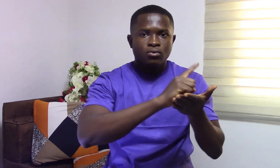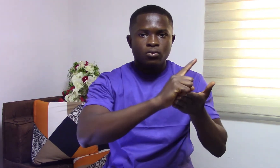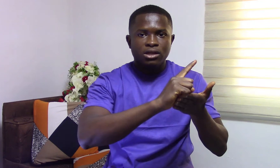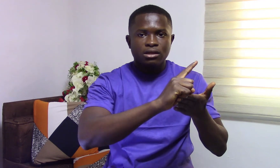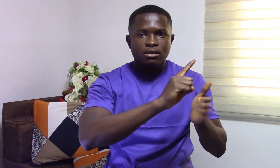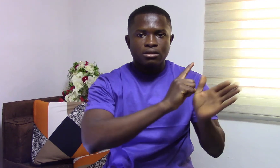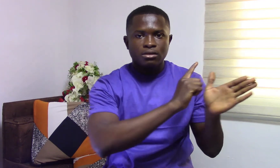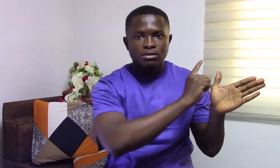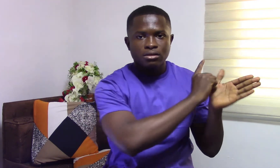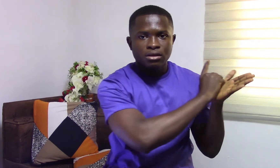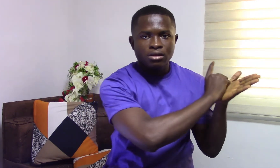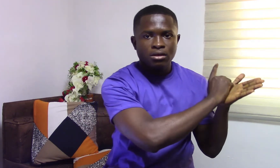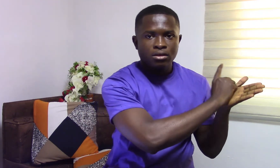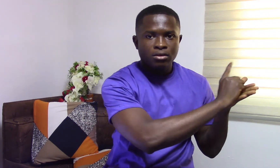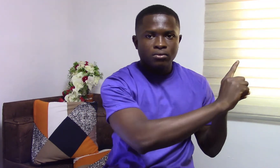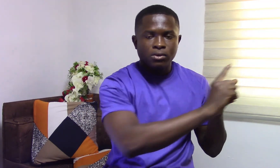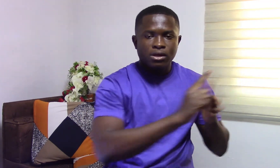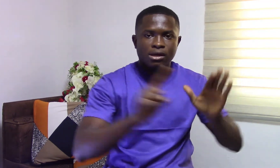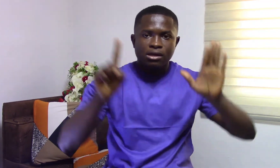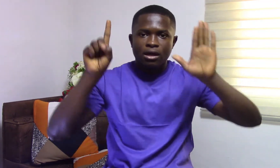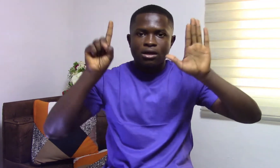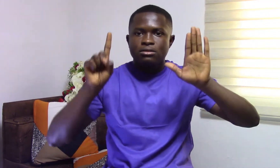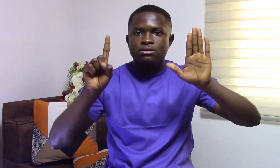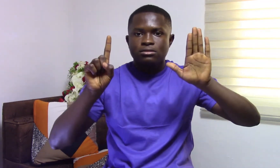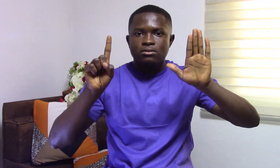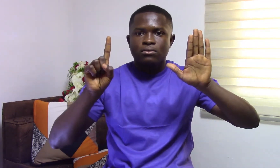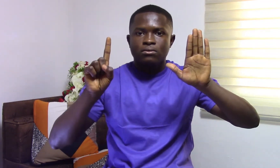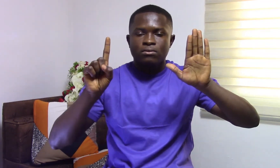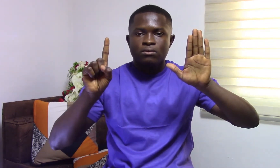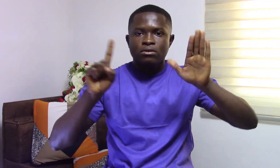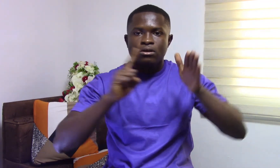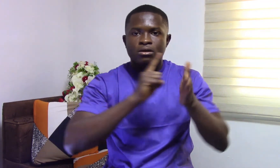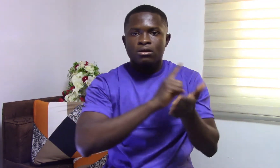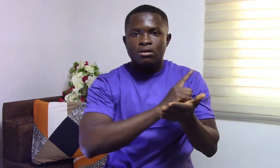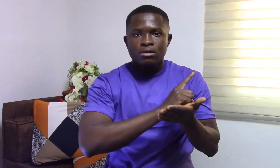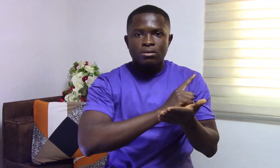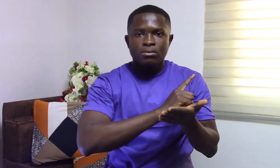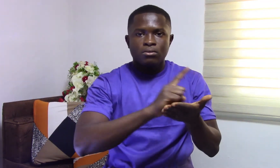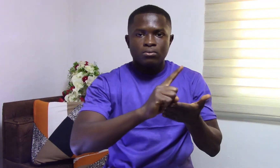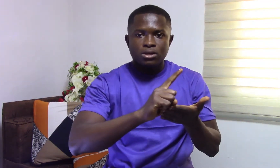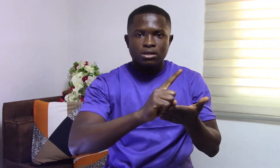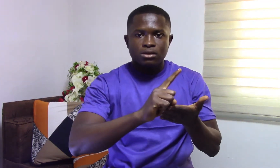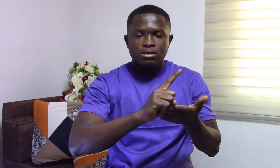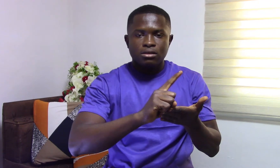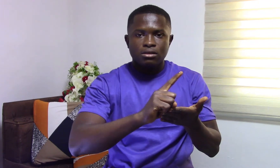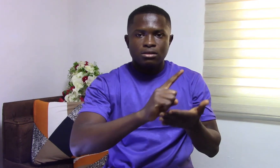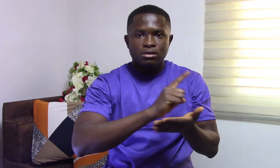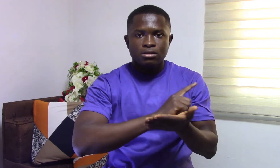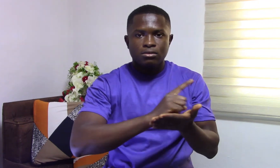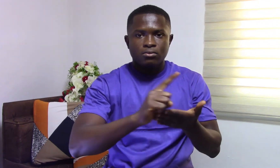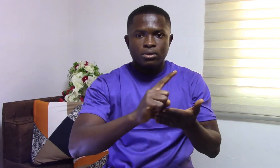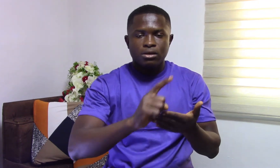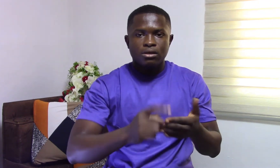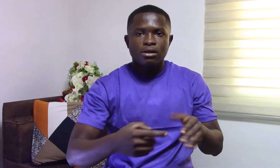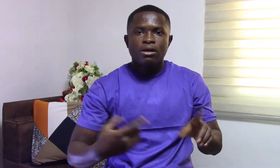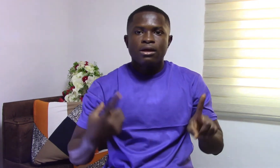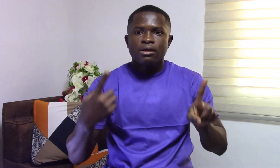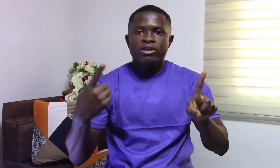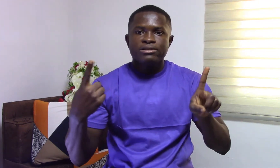Week. Week. So week. Week. Then we